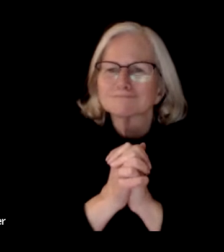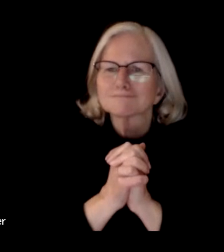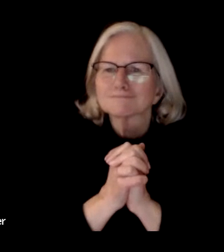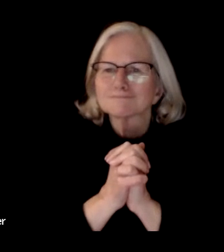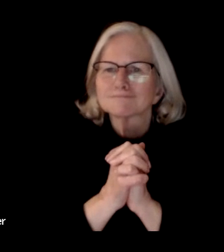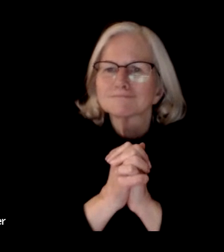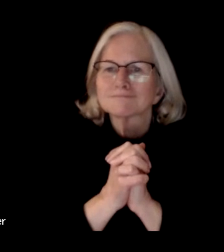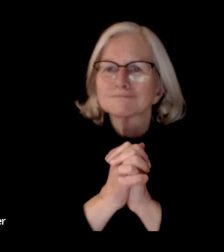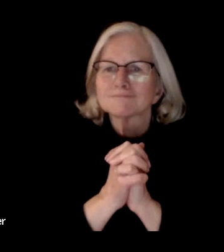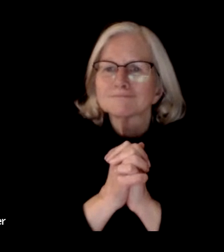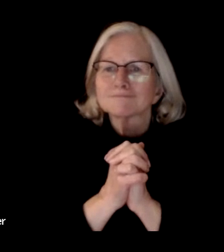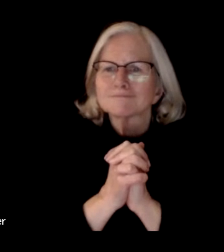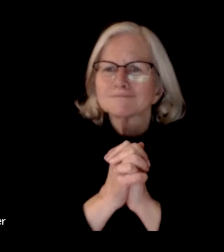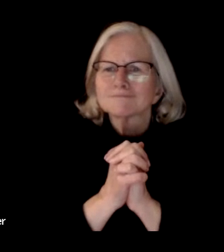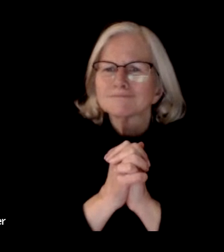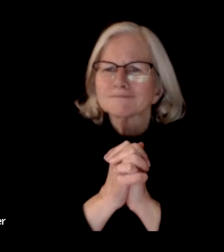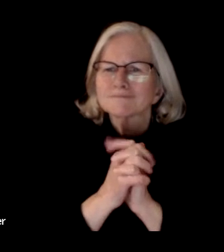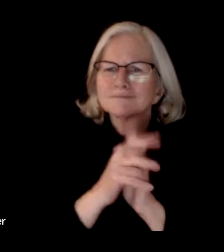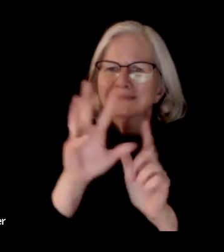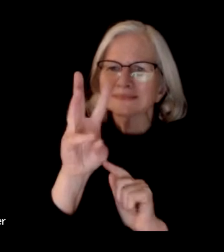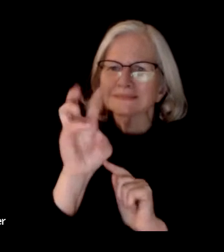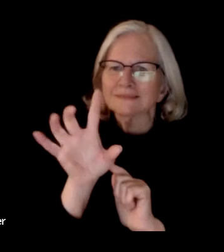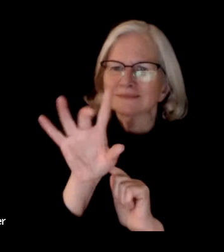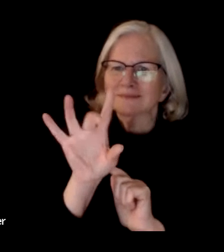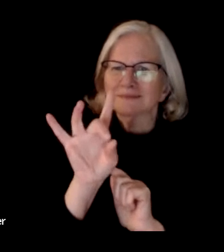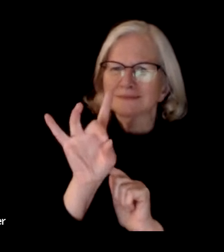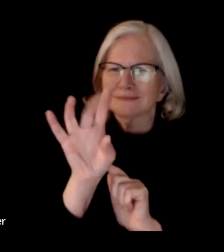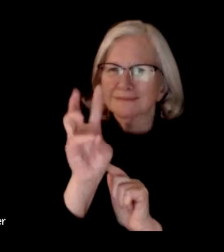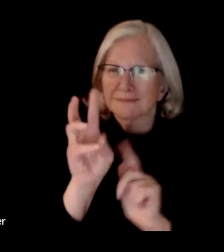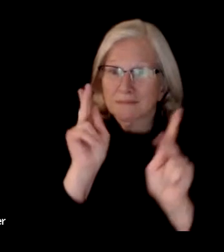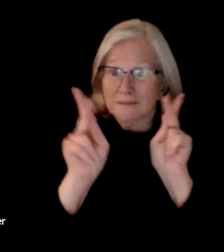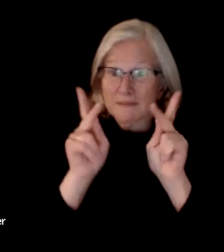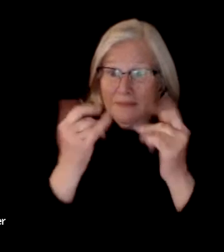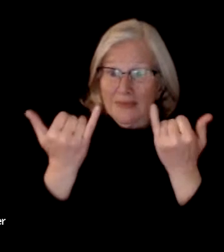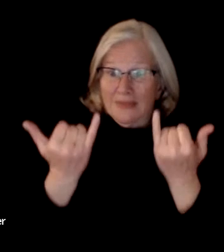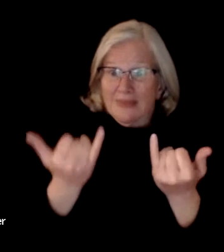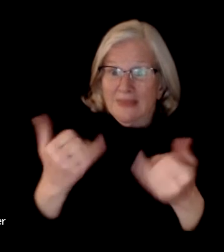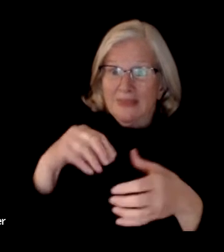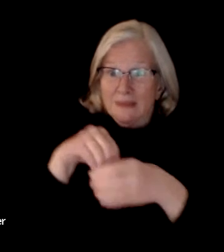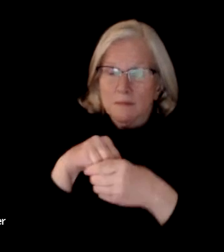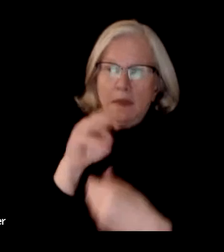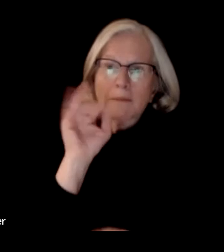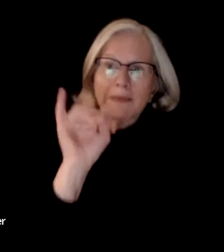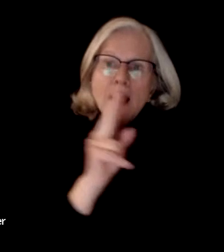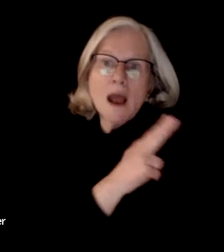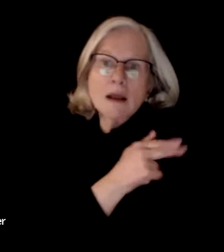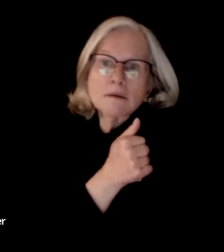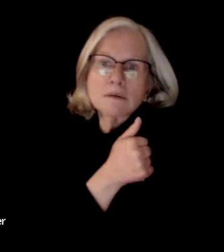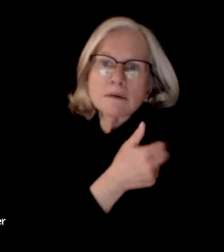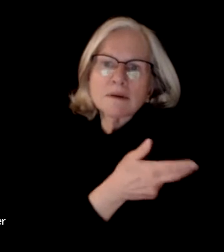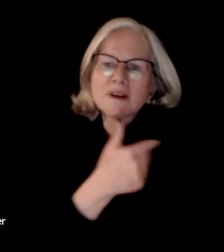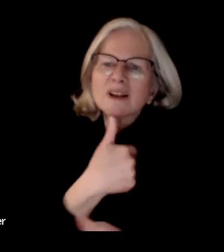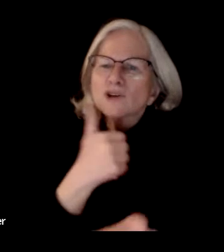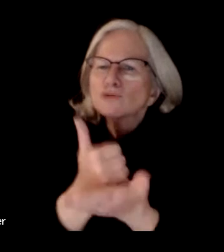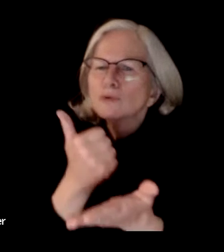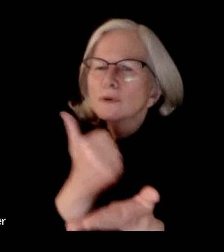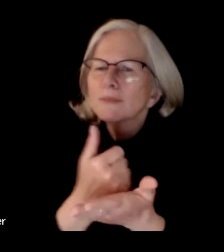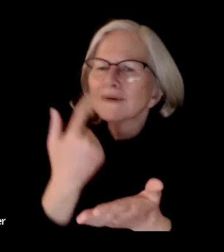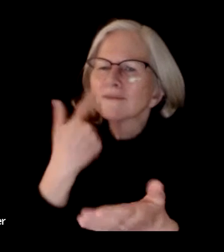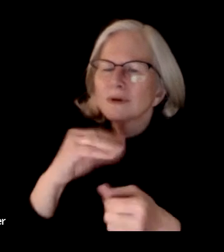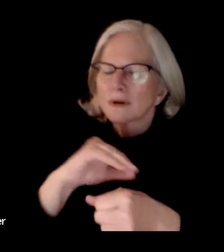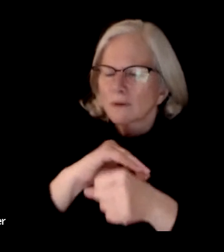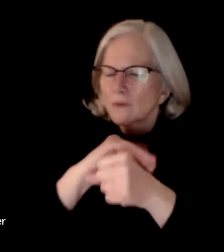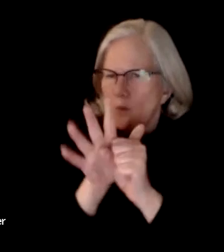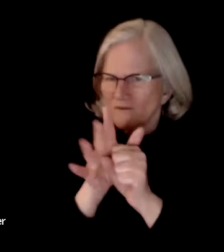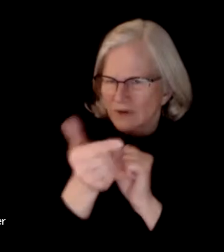are 686 people currently in Minnesota hospitals being treated for COVID-19 specifically. Of